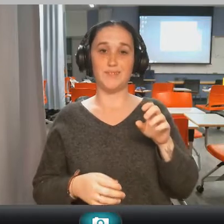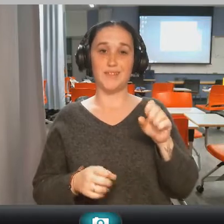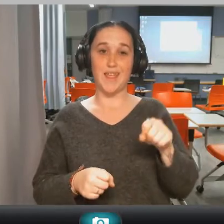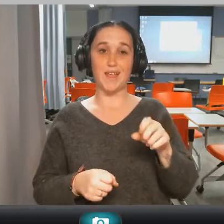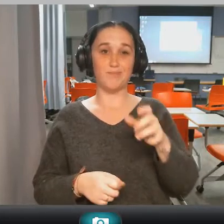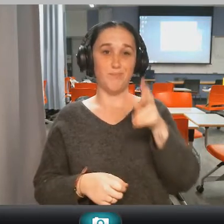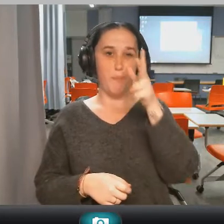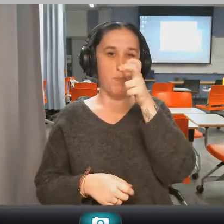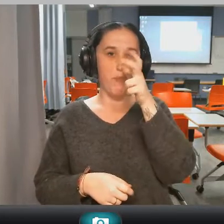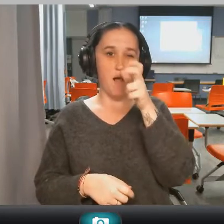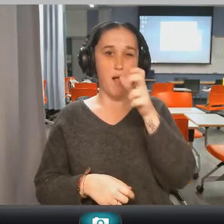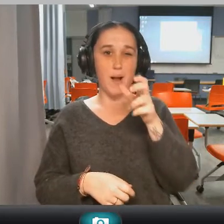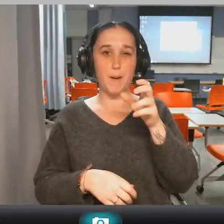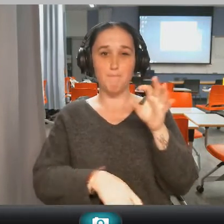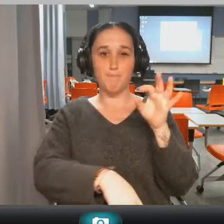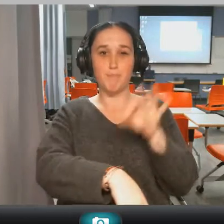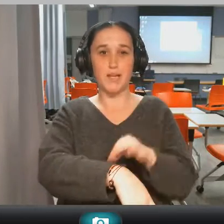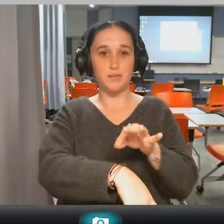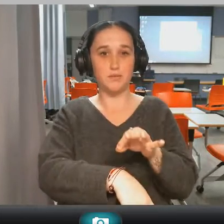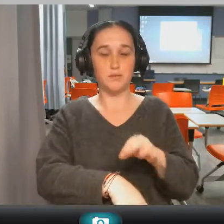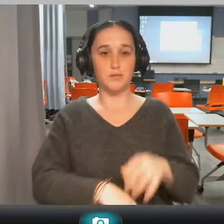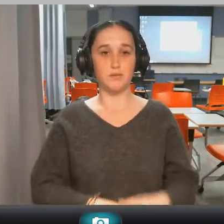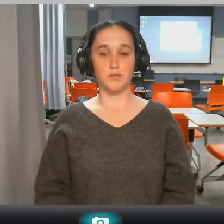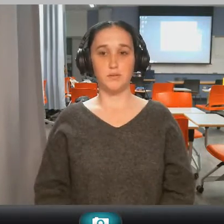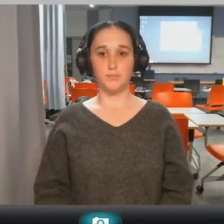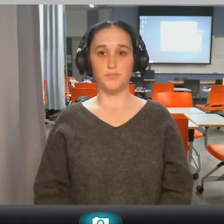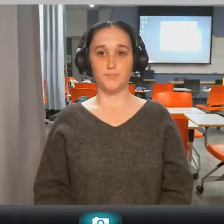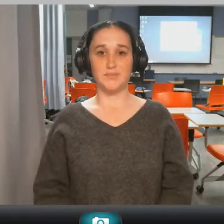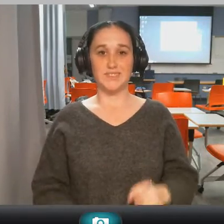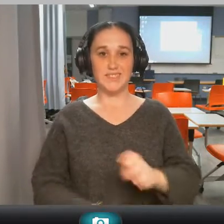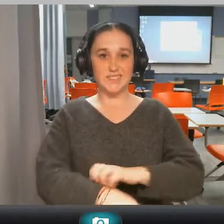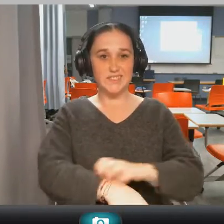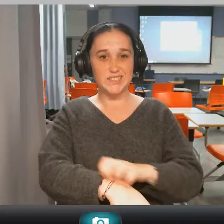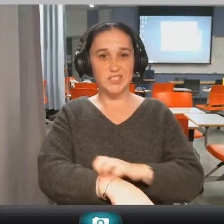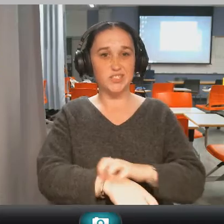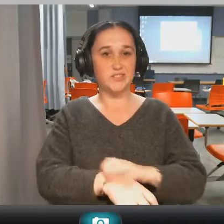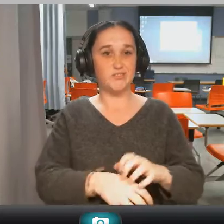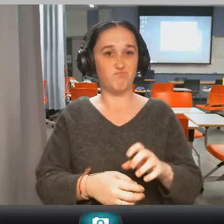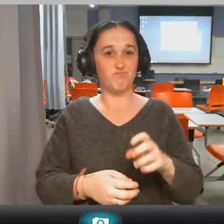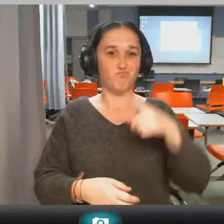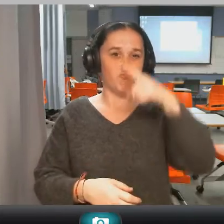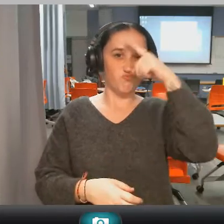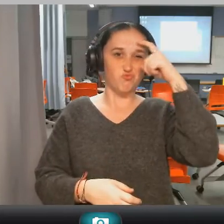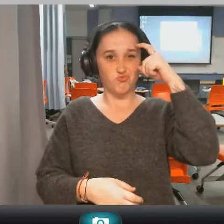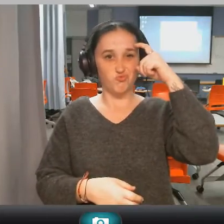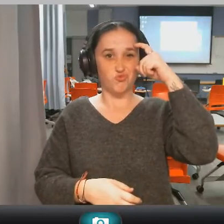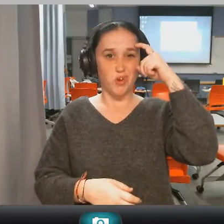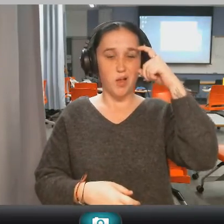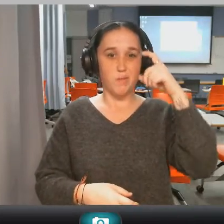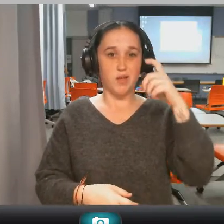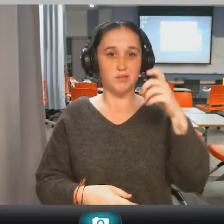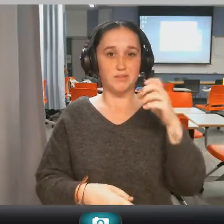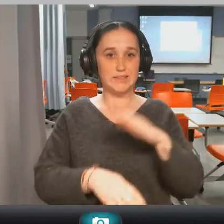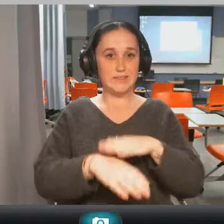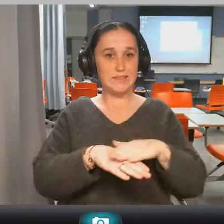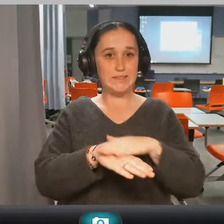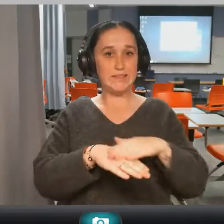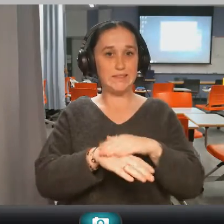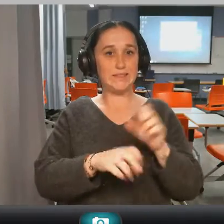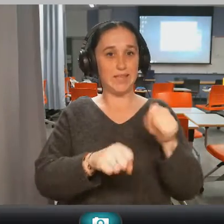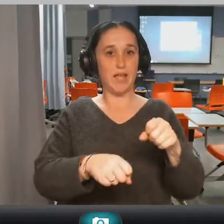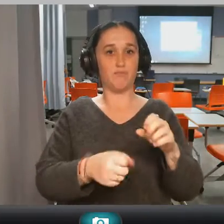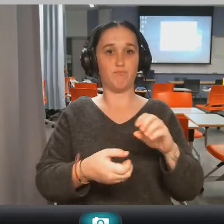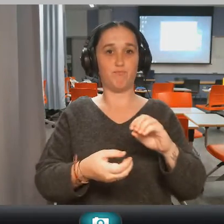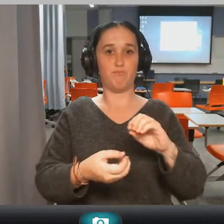hard and you cause a lot of trauma to the skin and cause bleeding